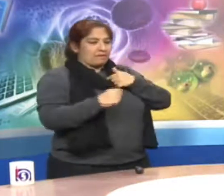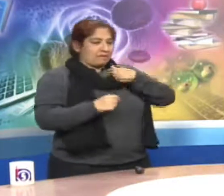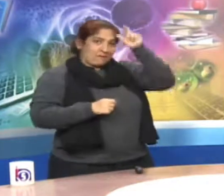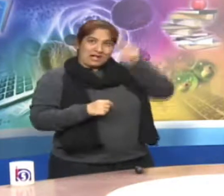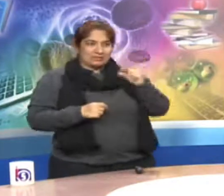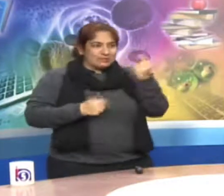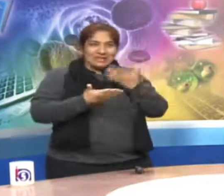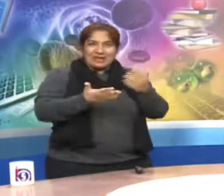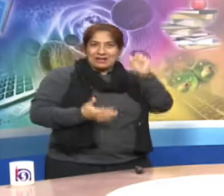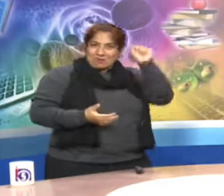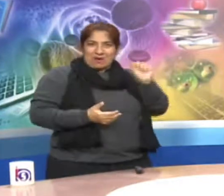heard